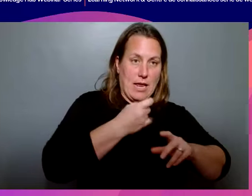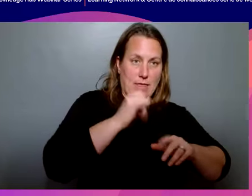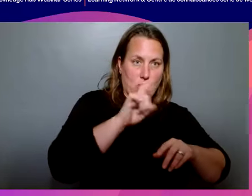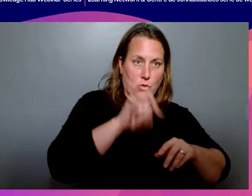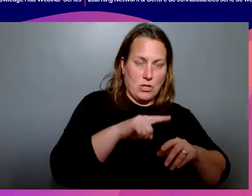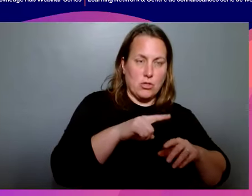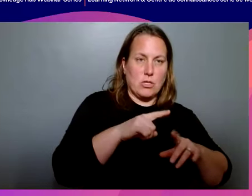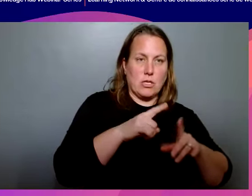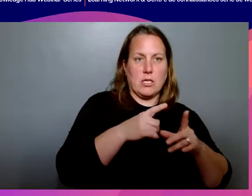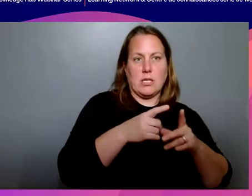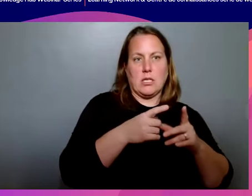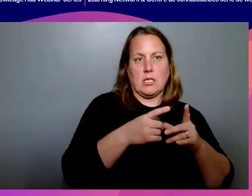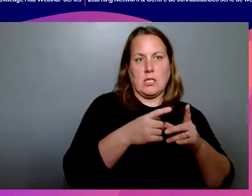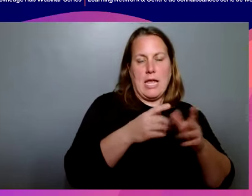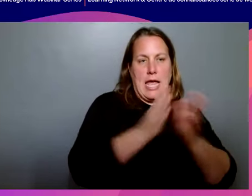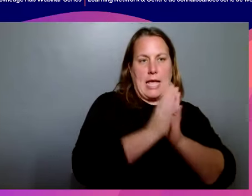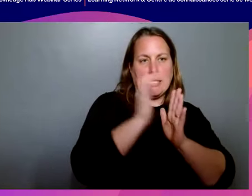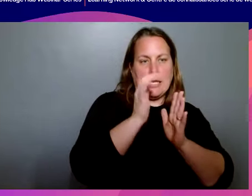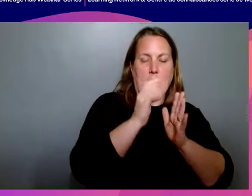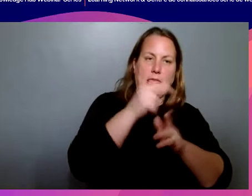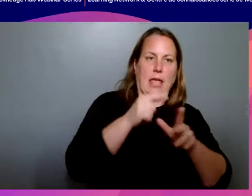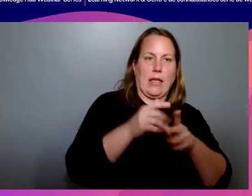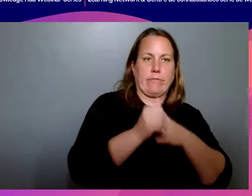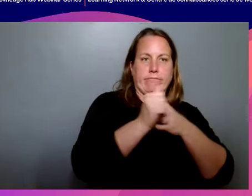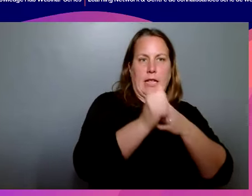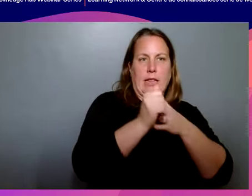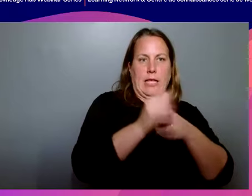So sorry, they're saying that